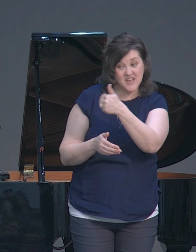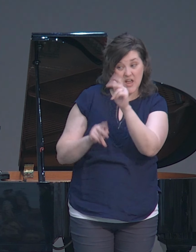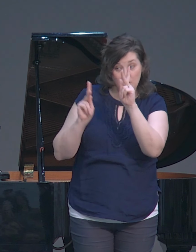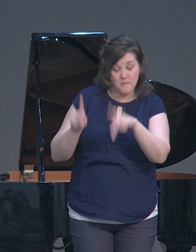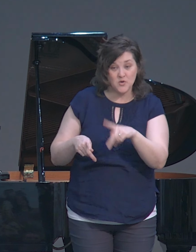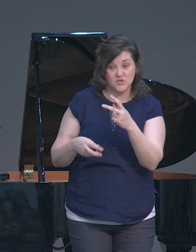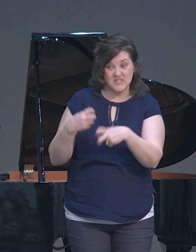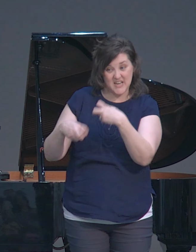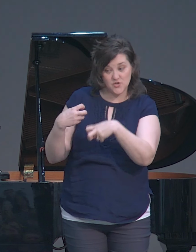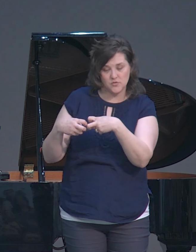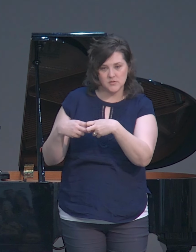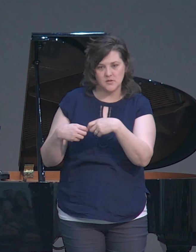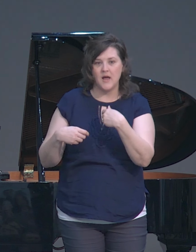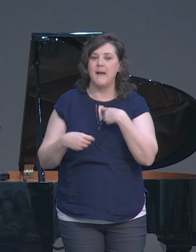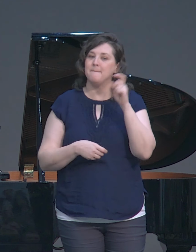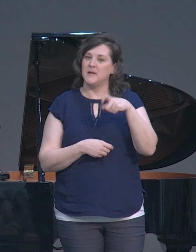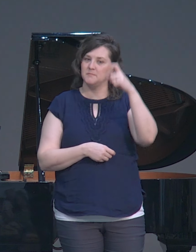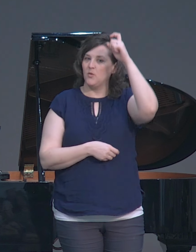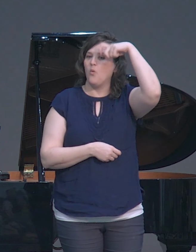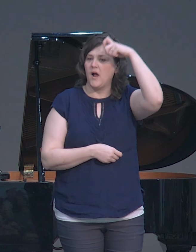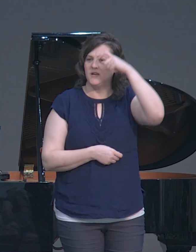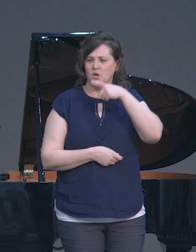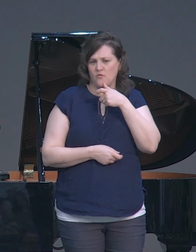must be wise in who I address.